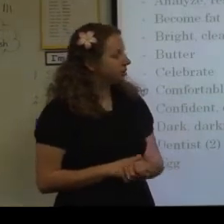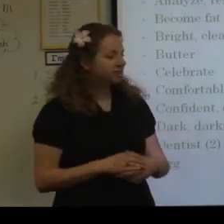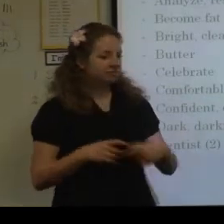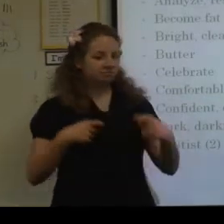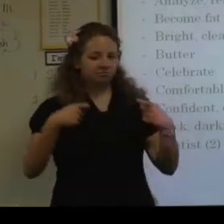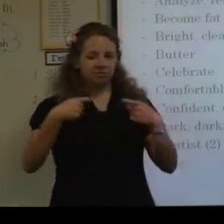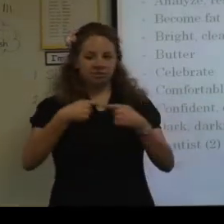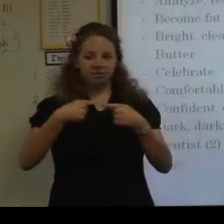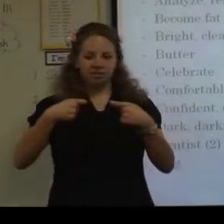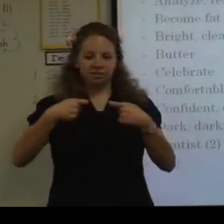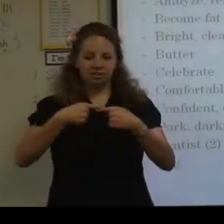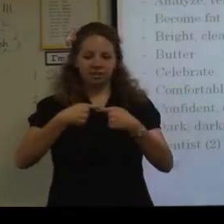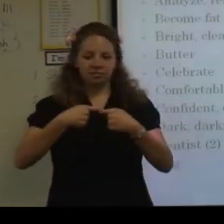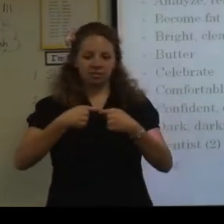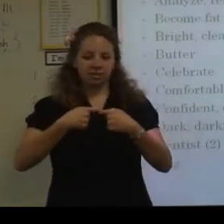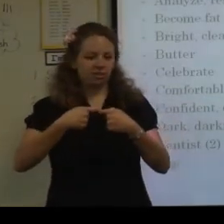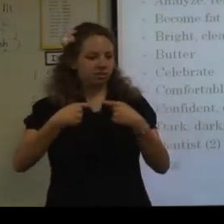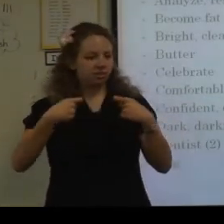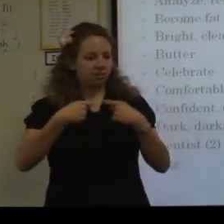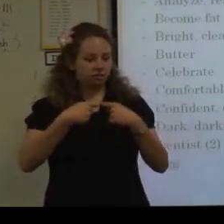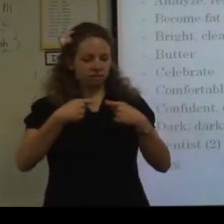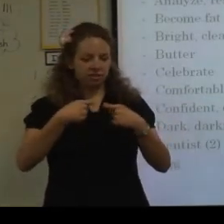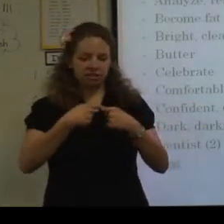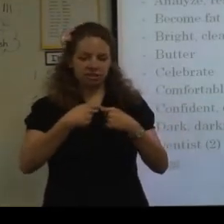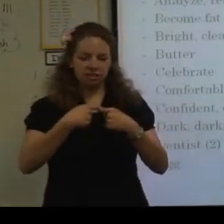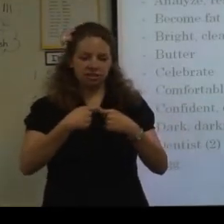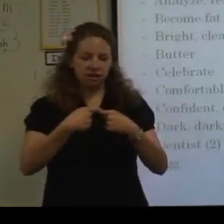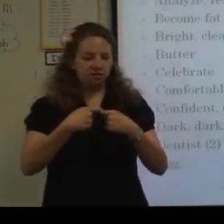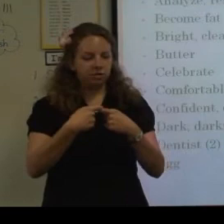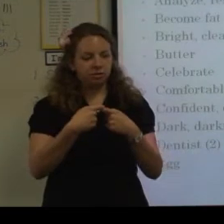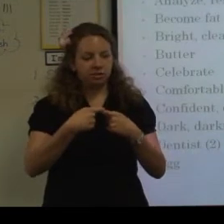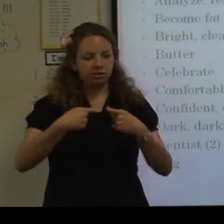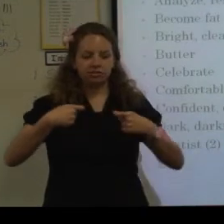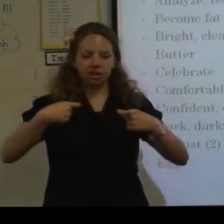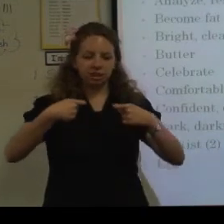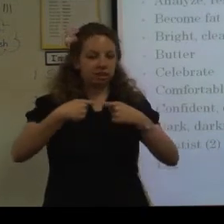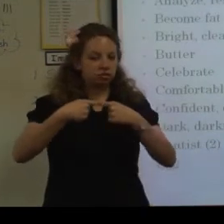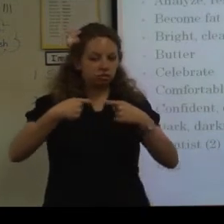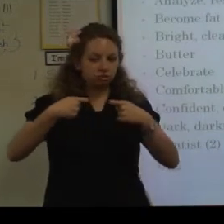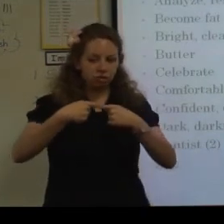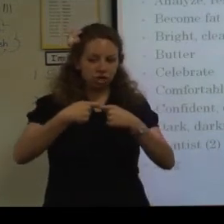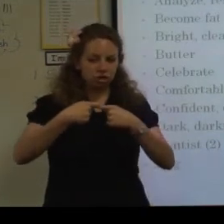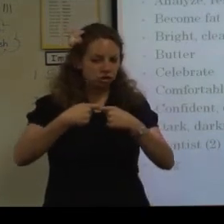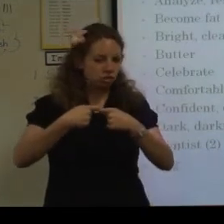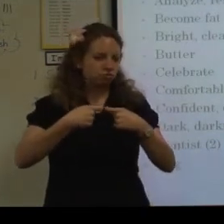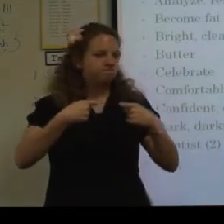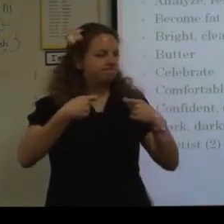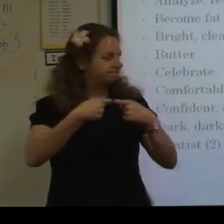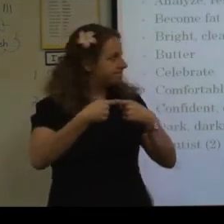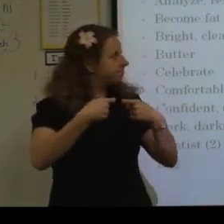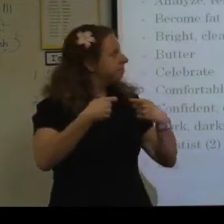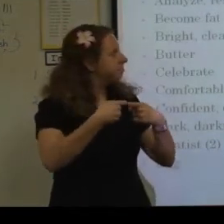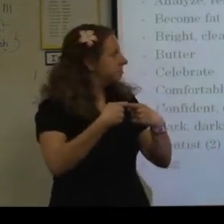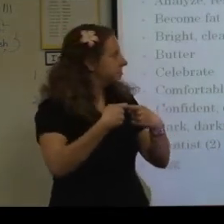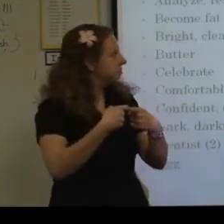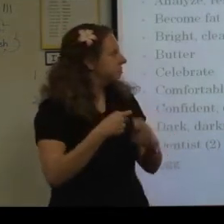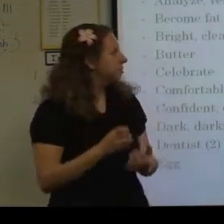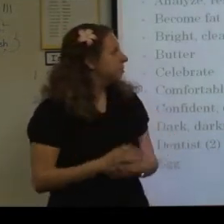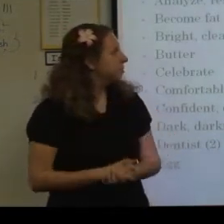electric. Electric, electricity. I've also seen this for like electrical charge. So referring